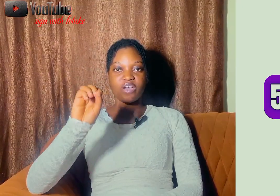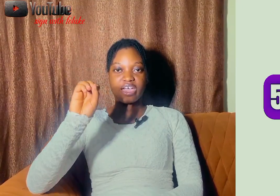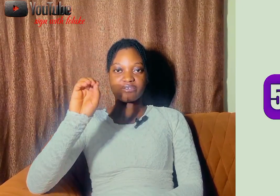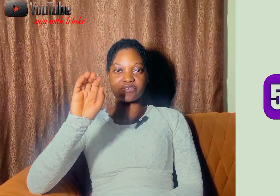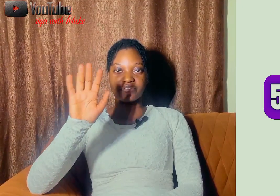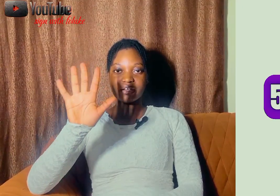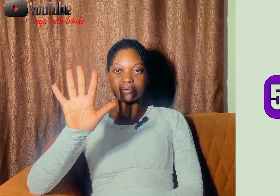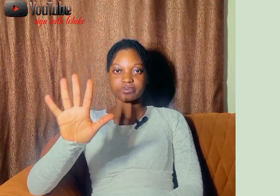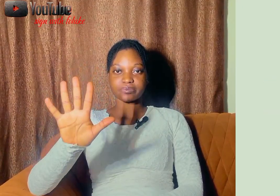5,